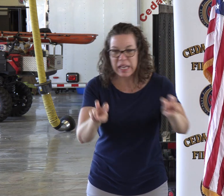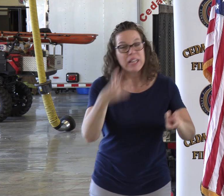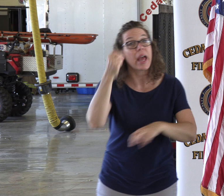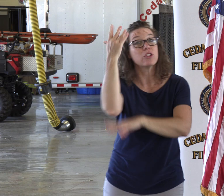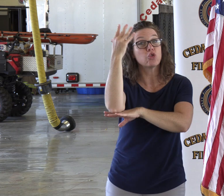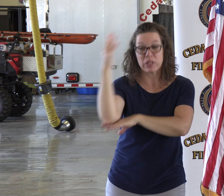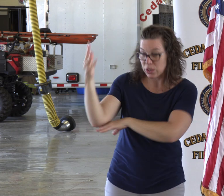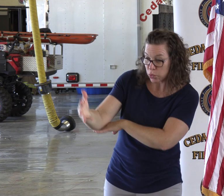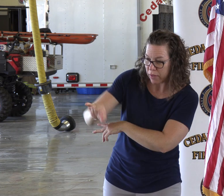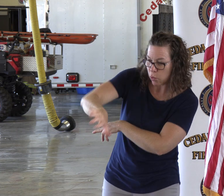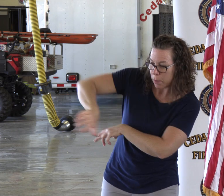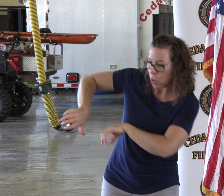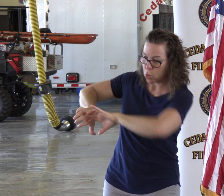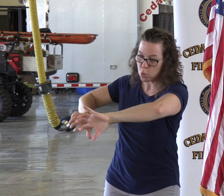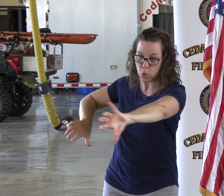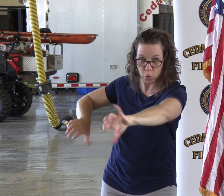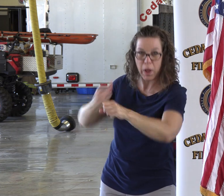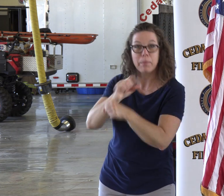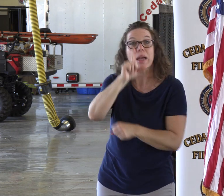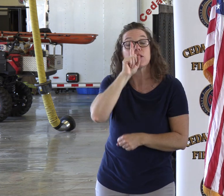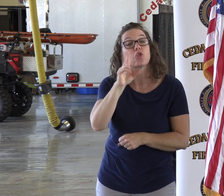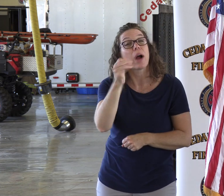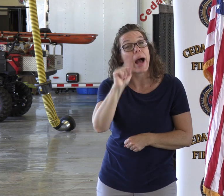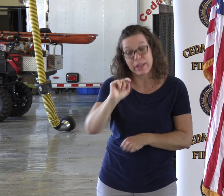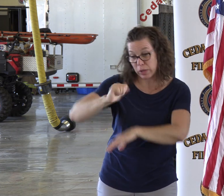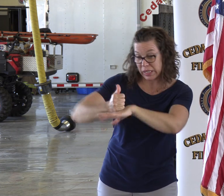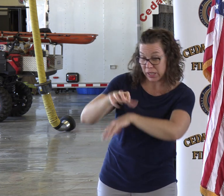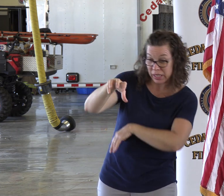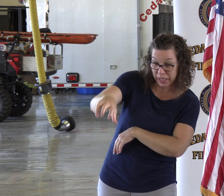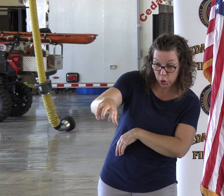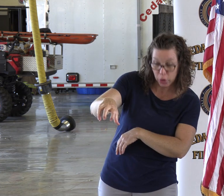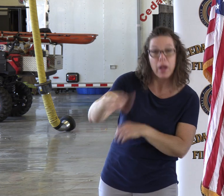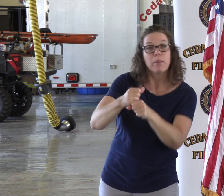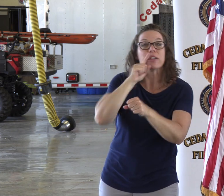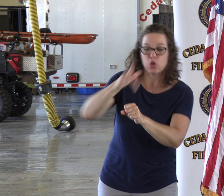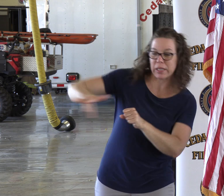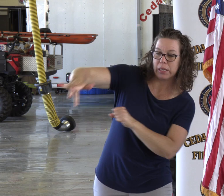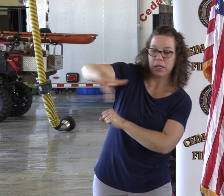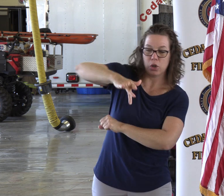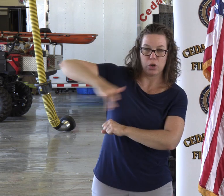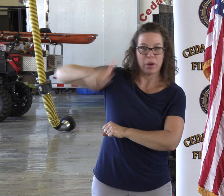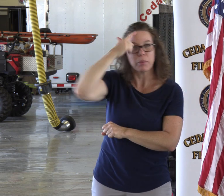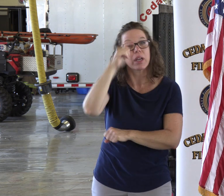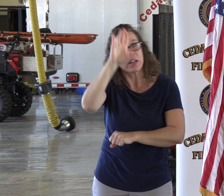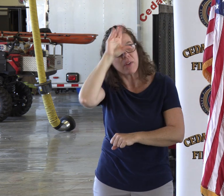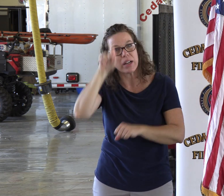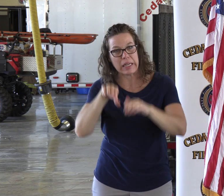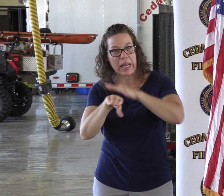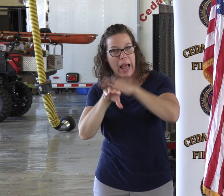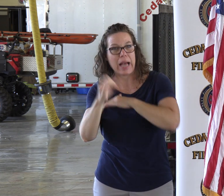are asking residents to keep hydrants clear of debris as firefighters can access